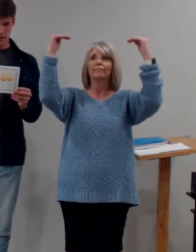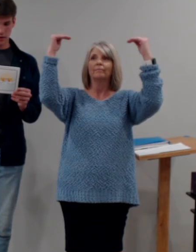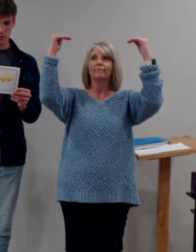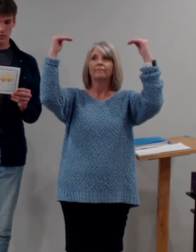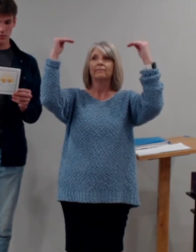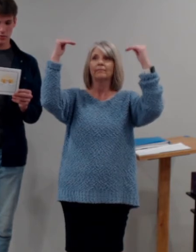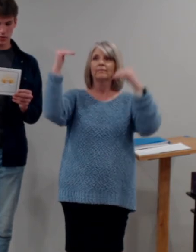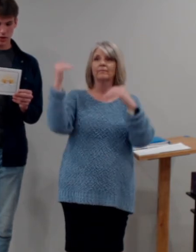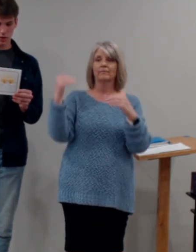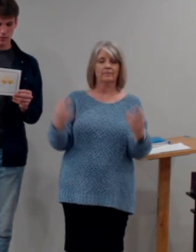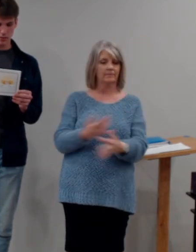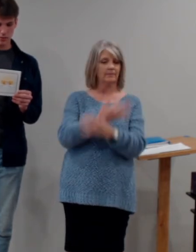Hell, no.